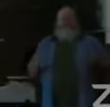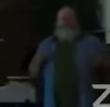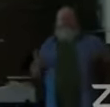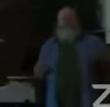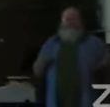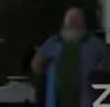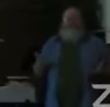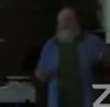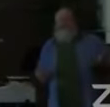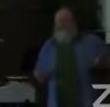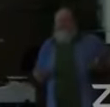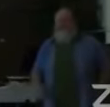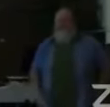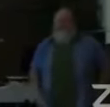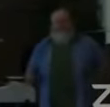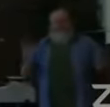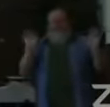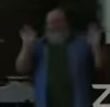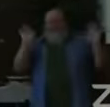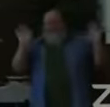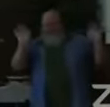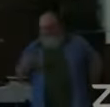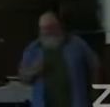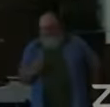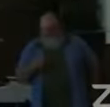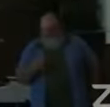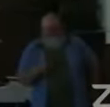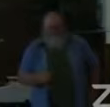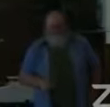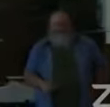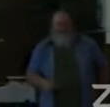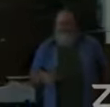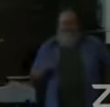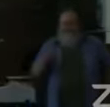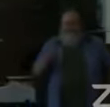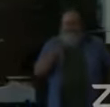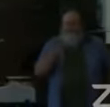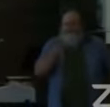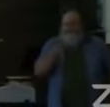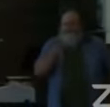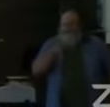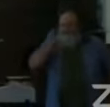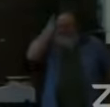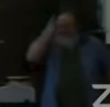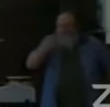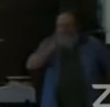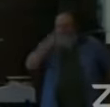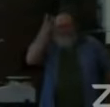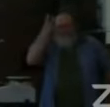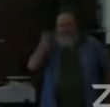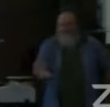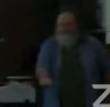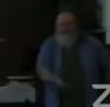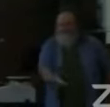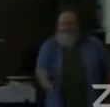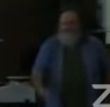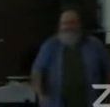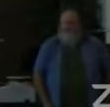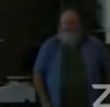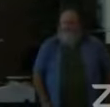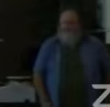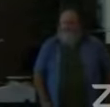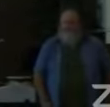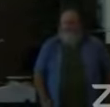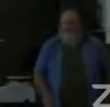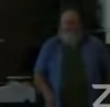okay to boast? Okay, how many grandparents do we have here? Okay, put your hands down. How many